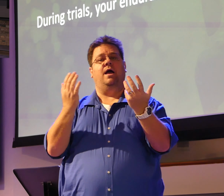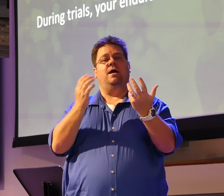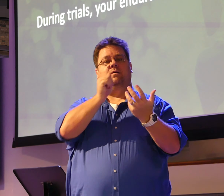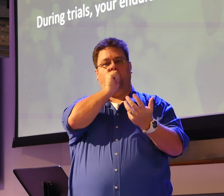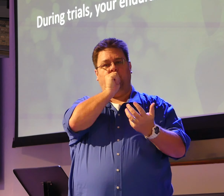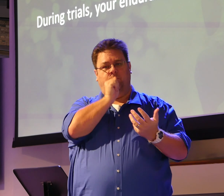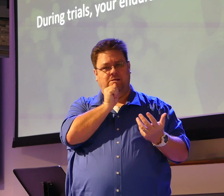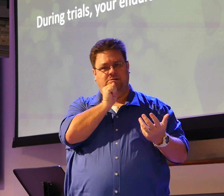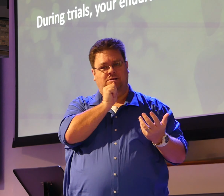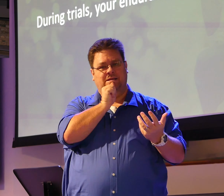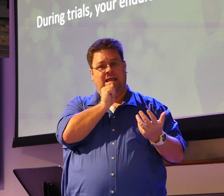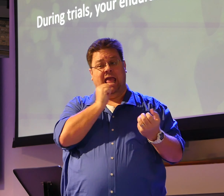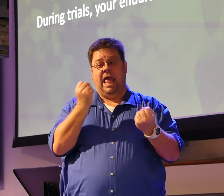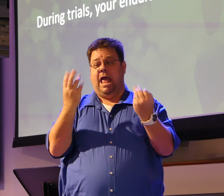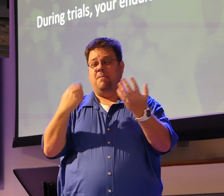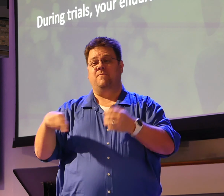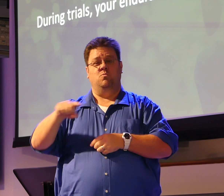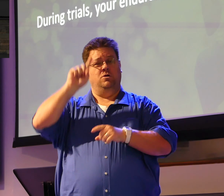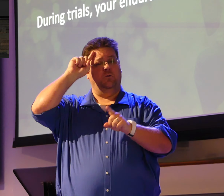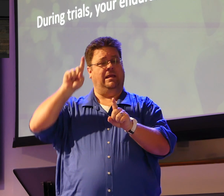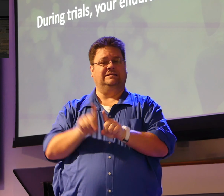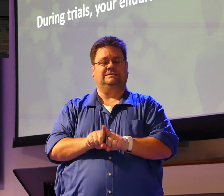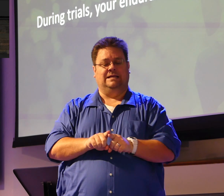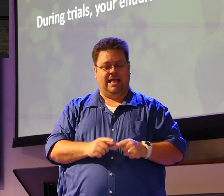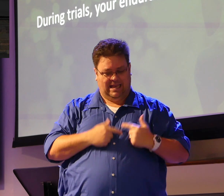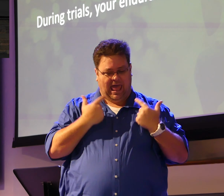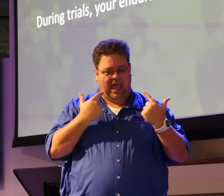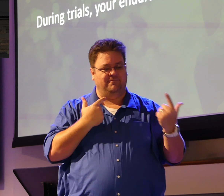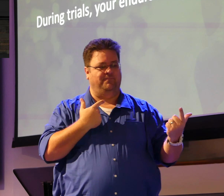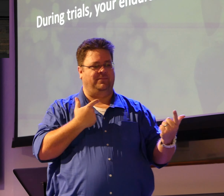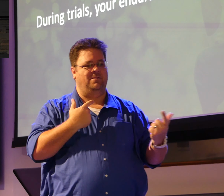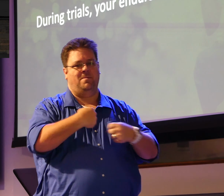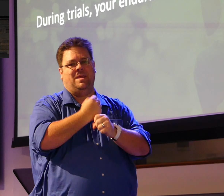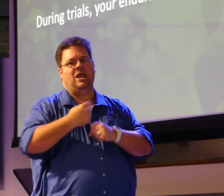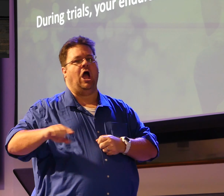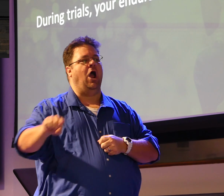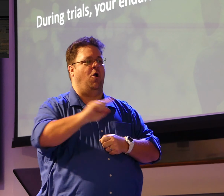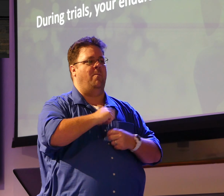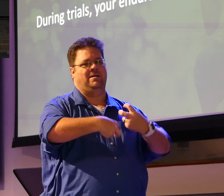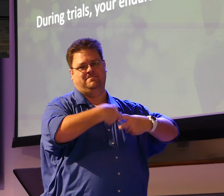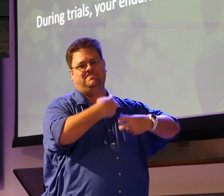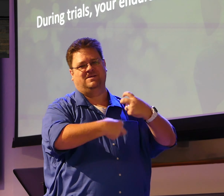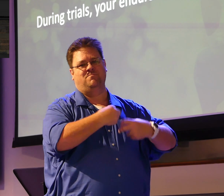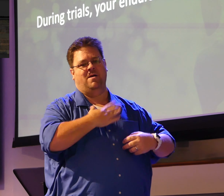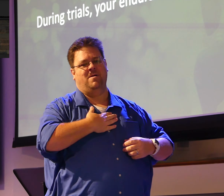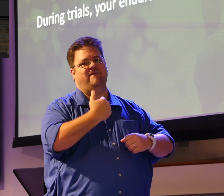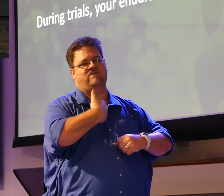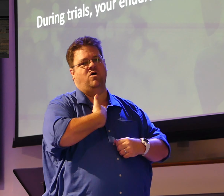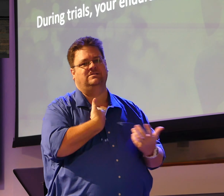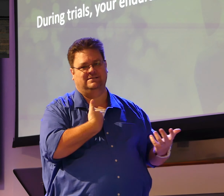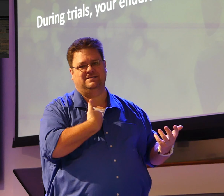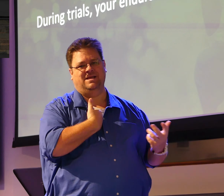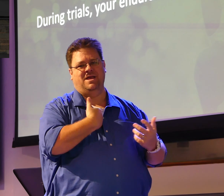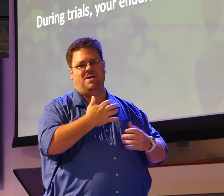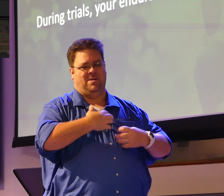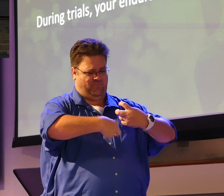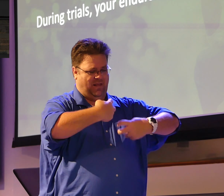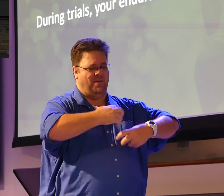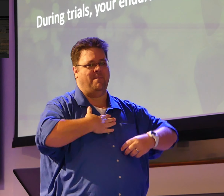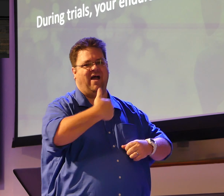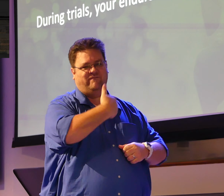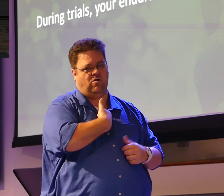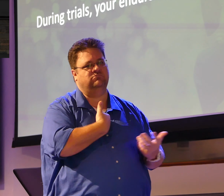what patience how many of you would agree with me that sometimes in life we create our own problems can